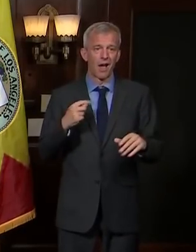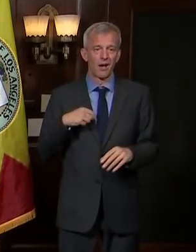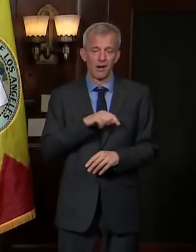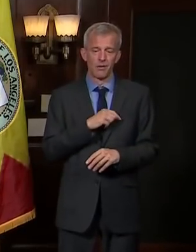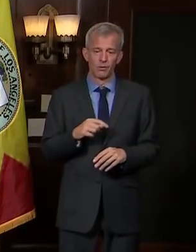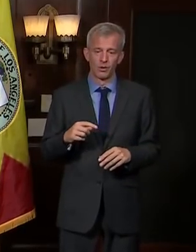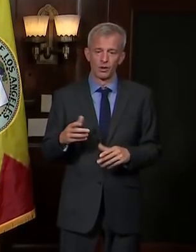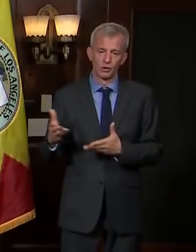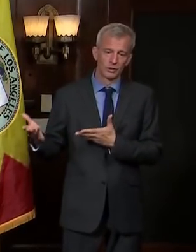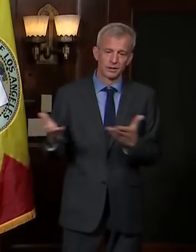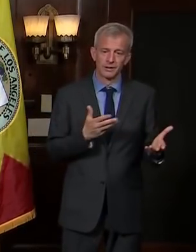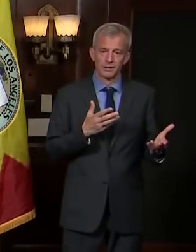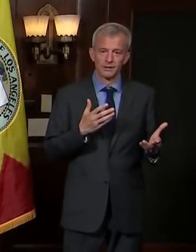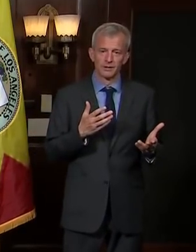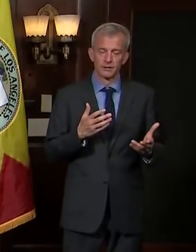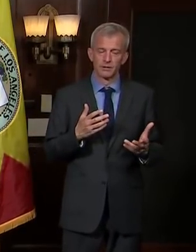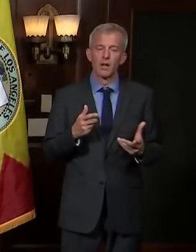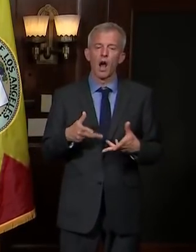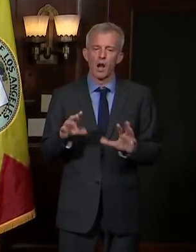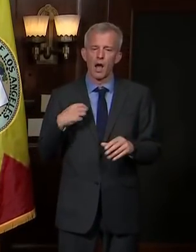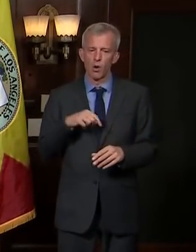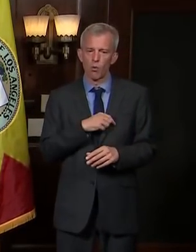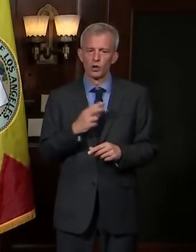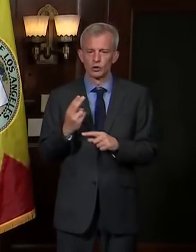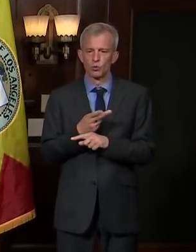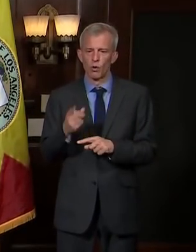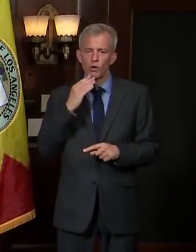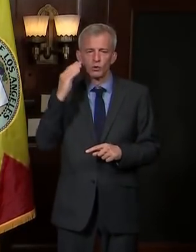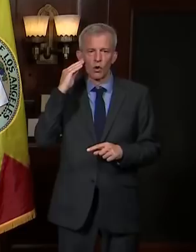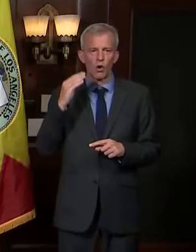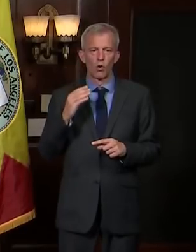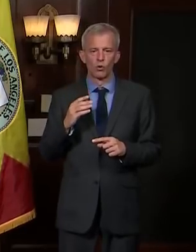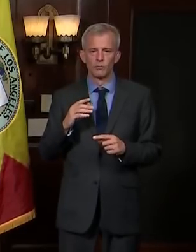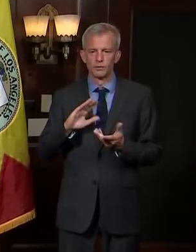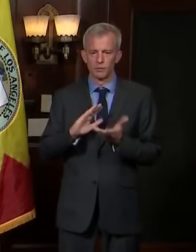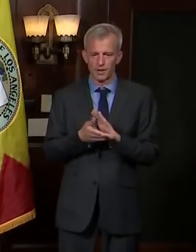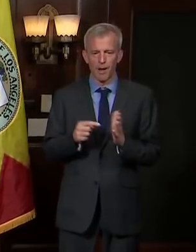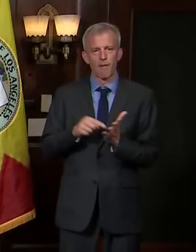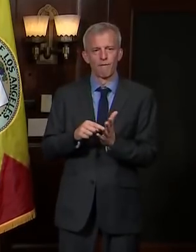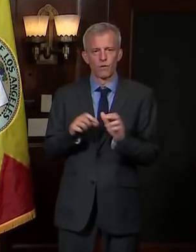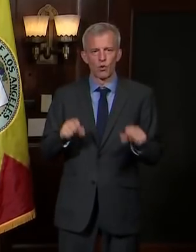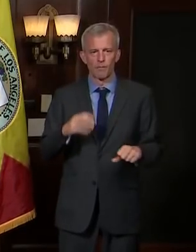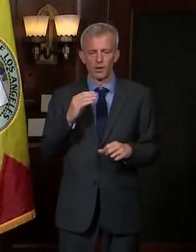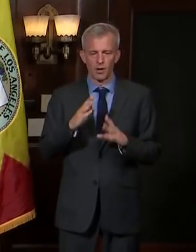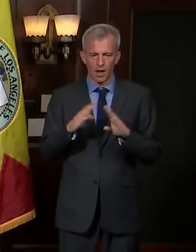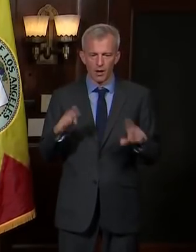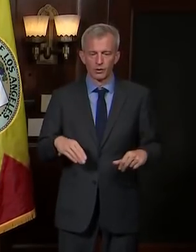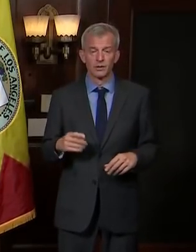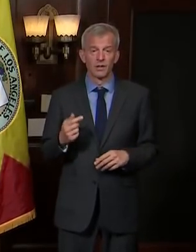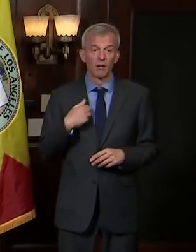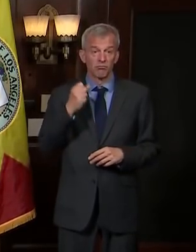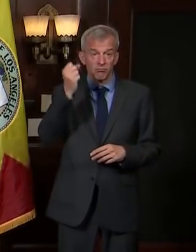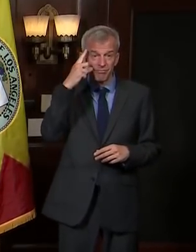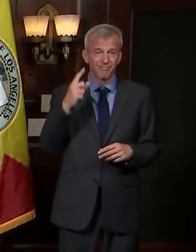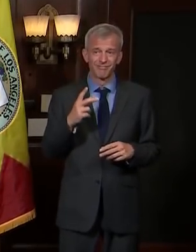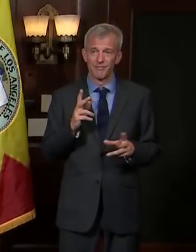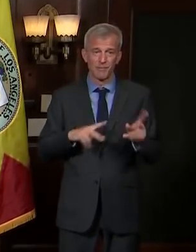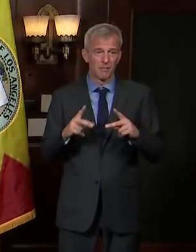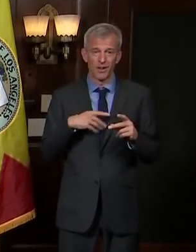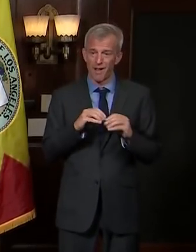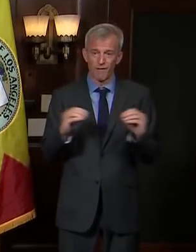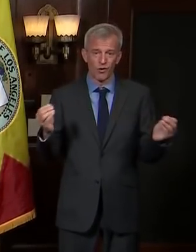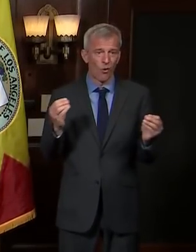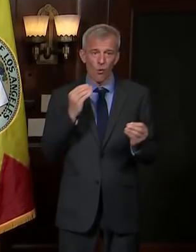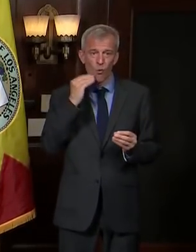homes and be able to turn them into affordable housing. There is a housing crisis. I'm sympathetic to the idea that there are people who don't have homes and we have these